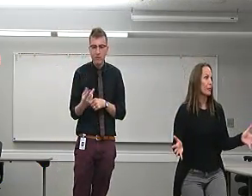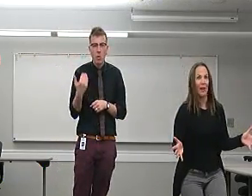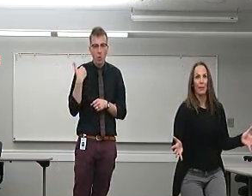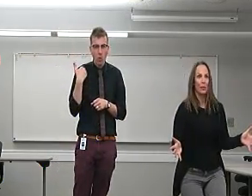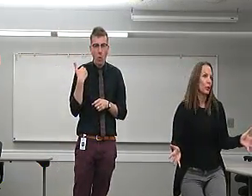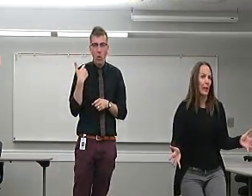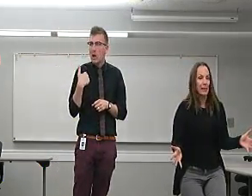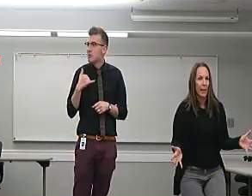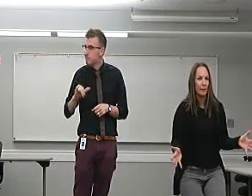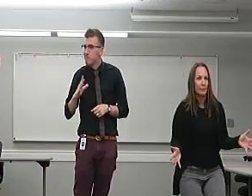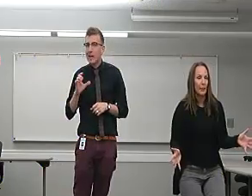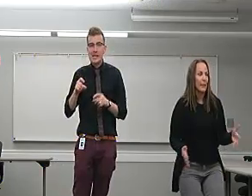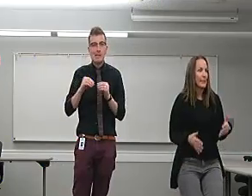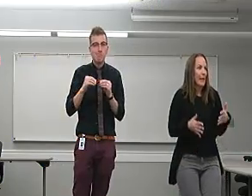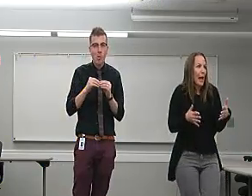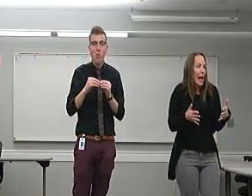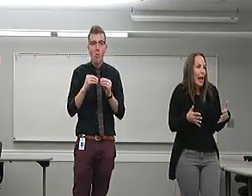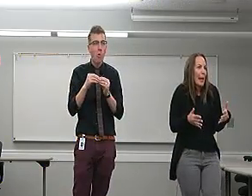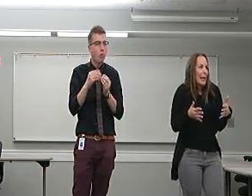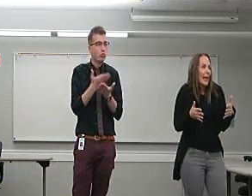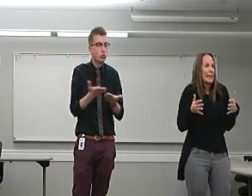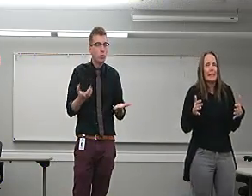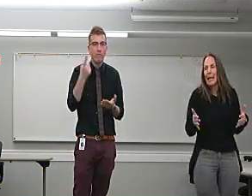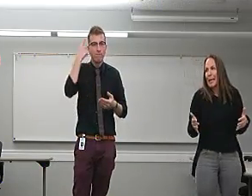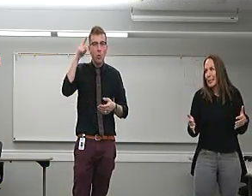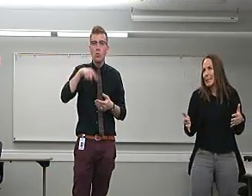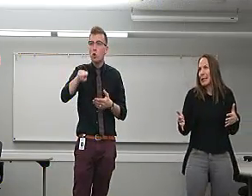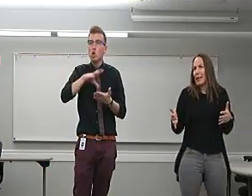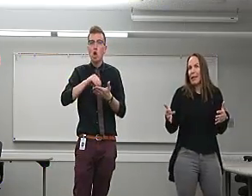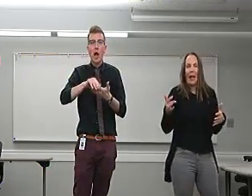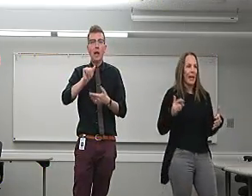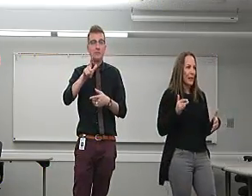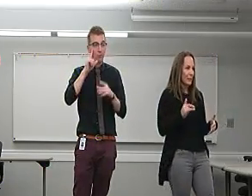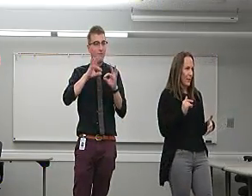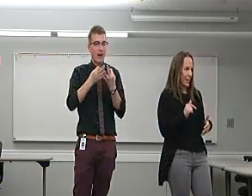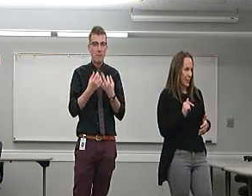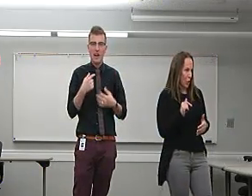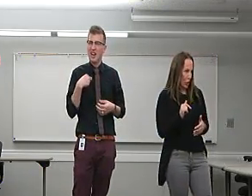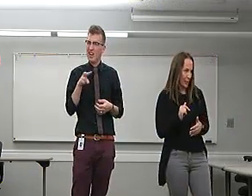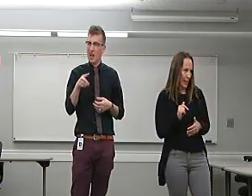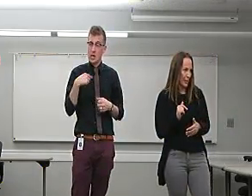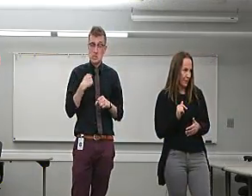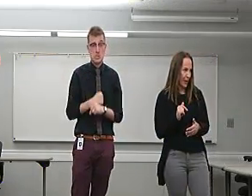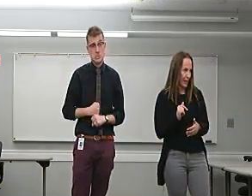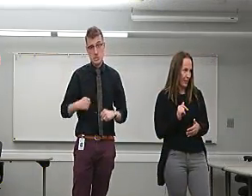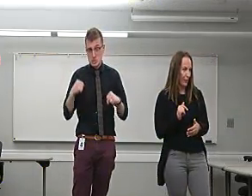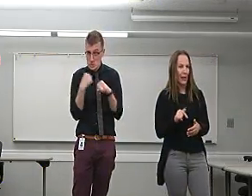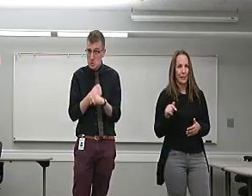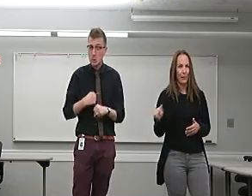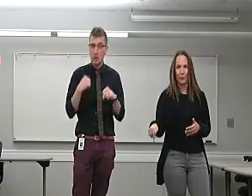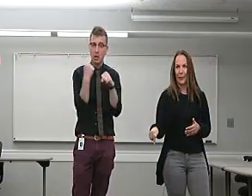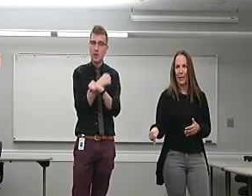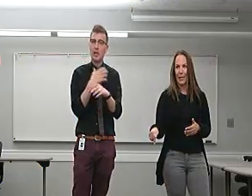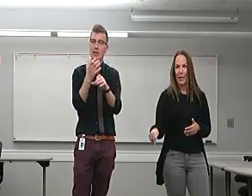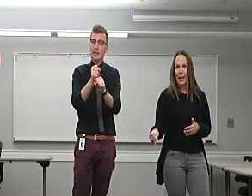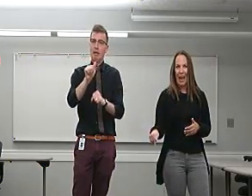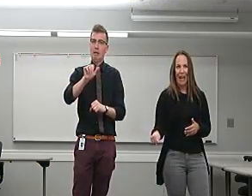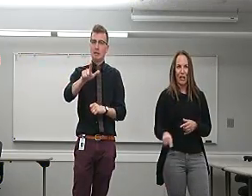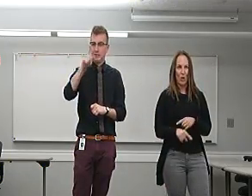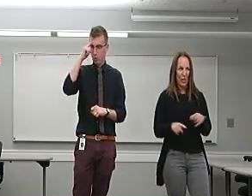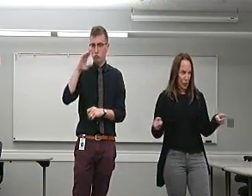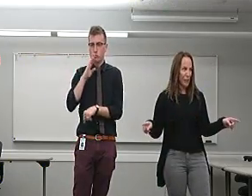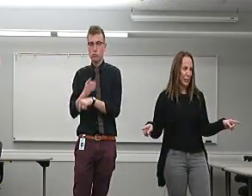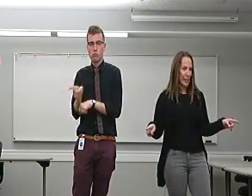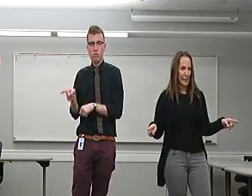ASL. I can't stand that I had to fight as hard as I had to fight for ASL for Leah, and you guys are still in the